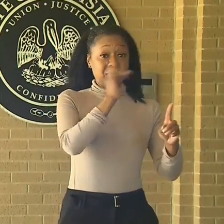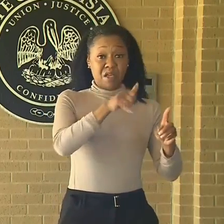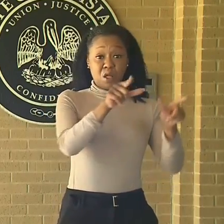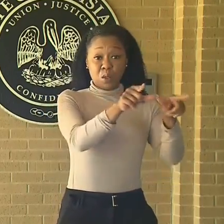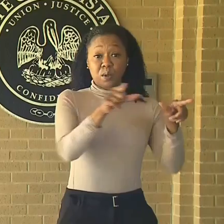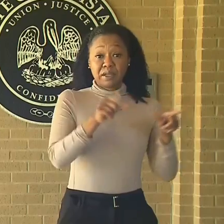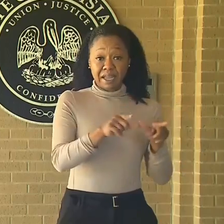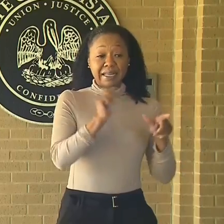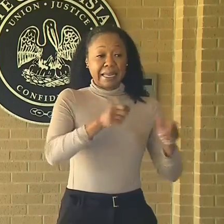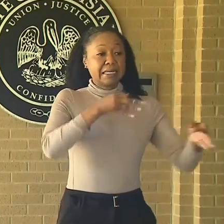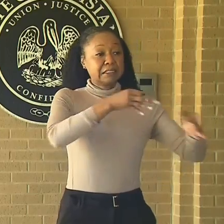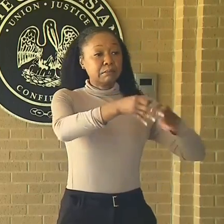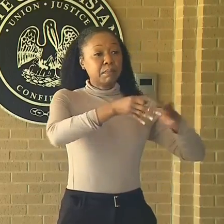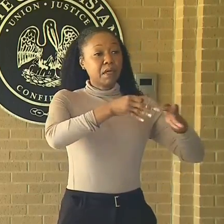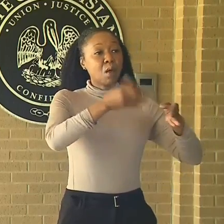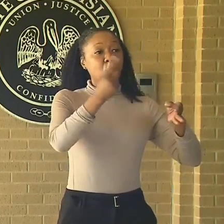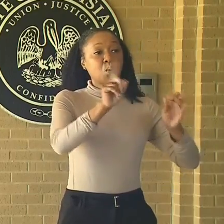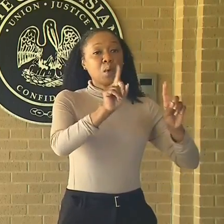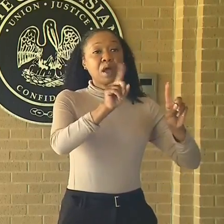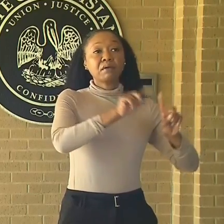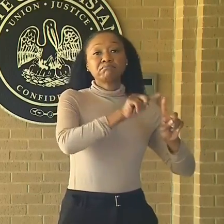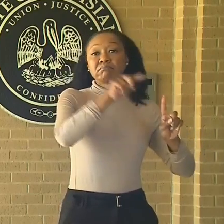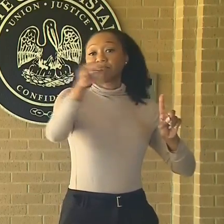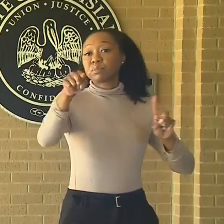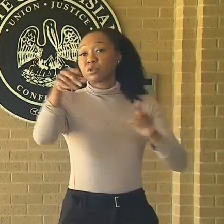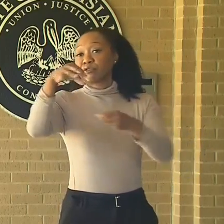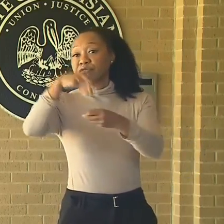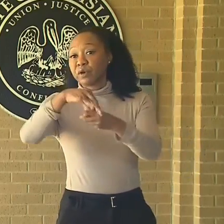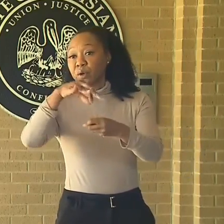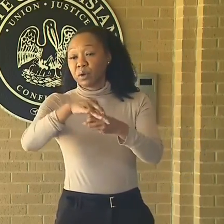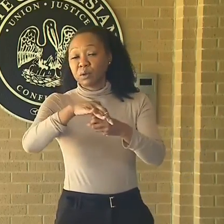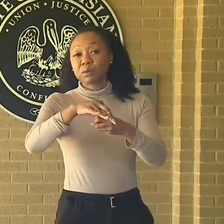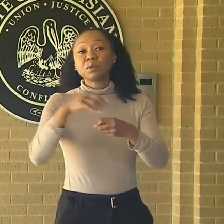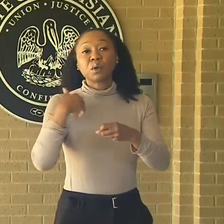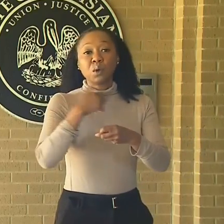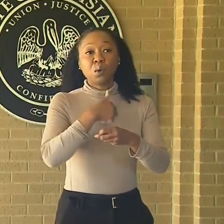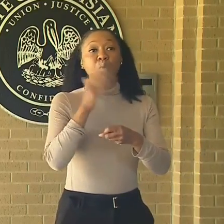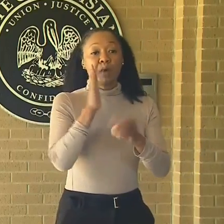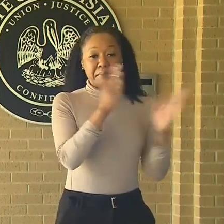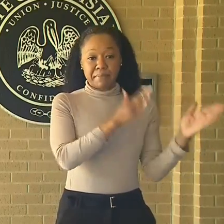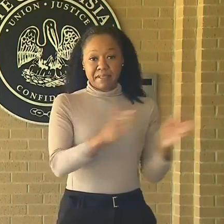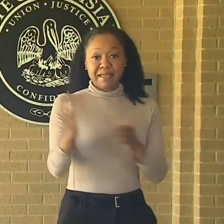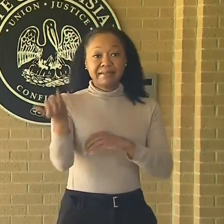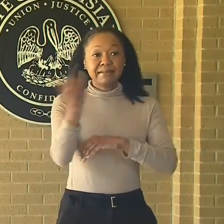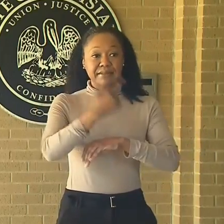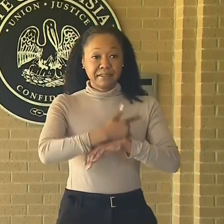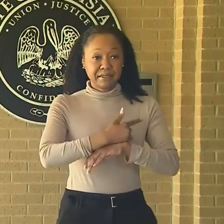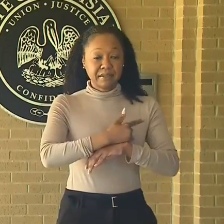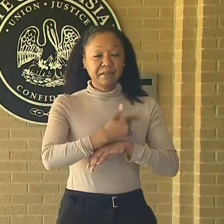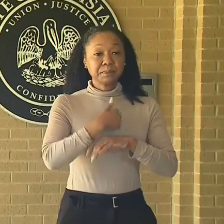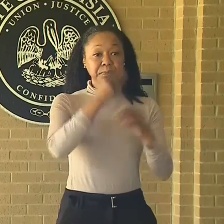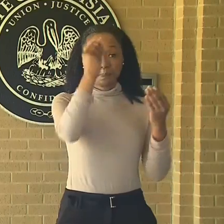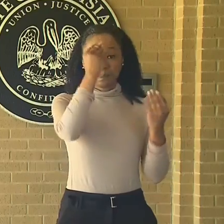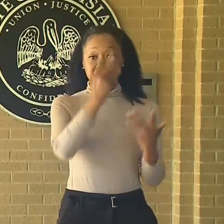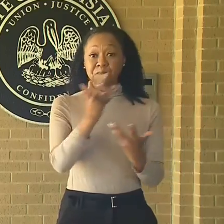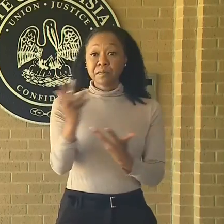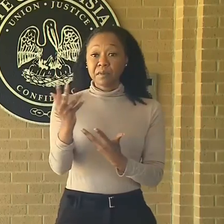can be given instructions to vote elsewhere. So all that's going to be playing out today, and I can tell you there will